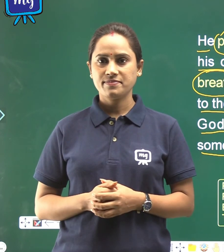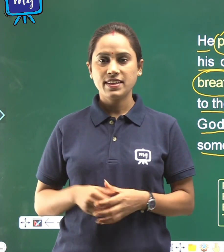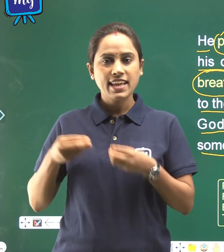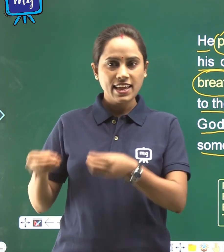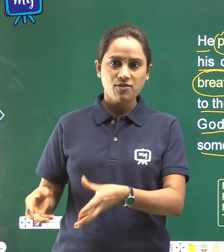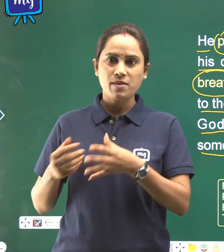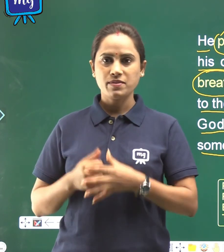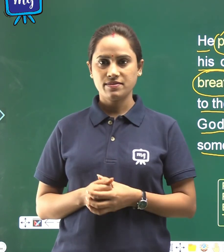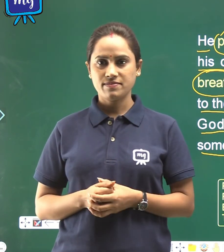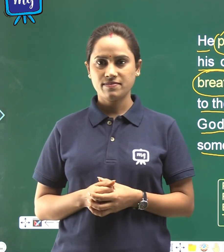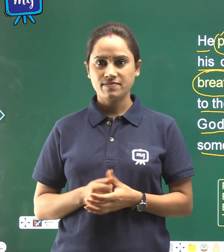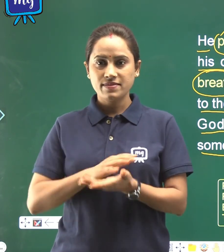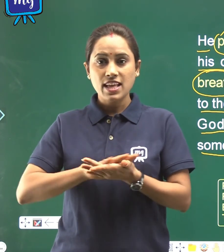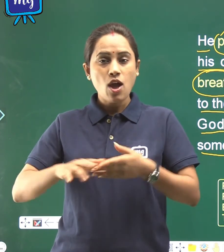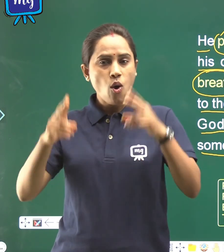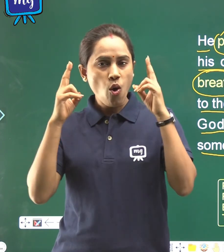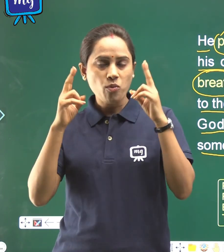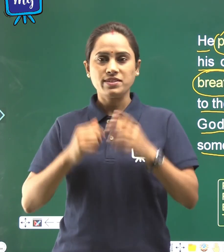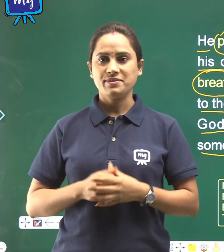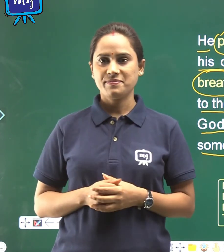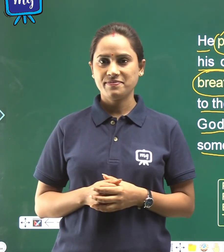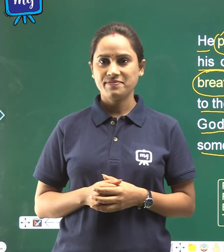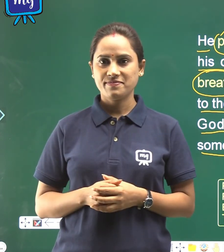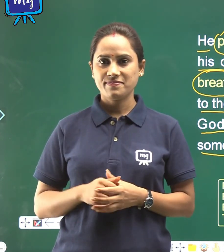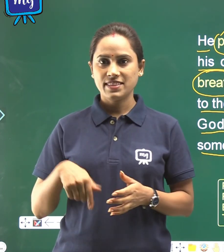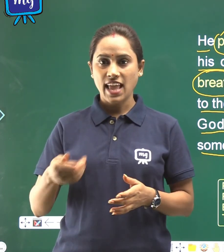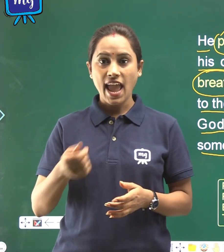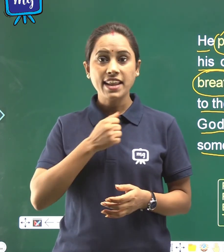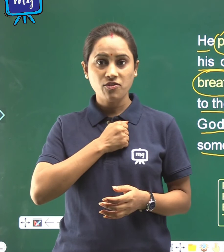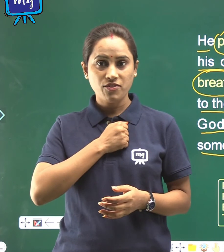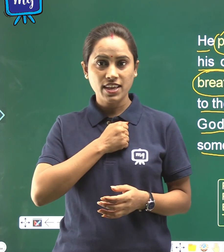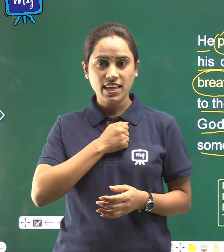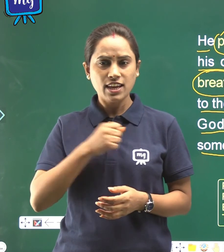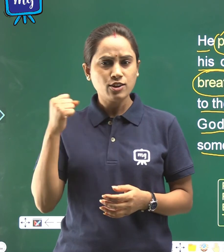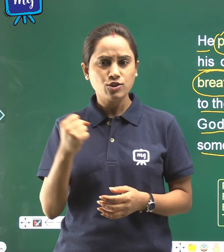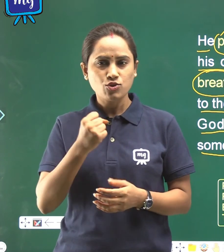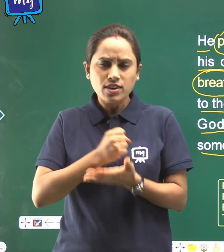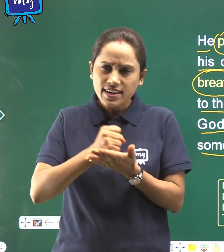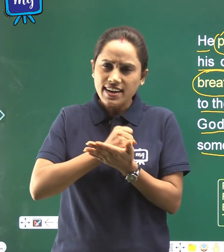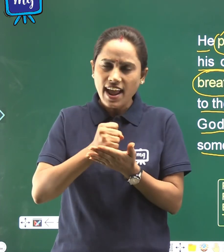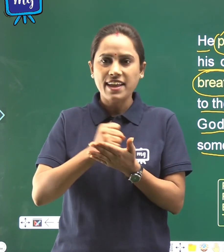give up hopes and we should try